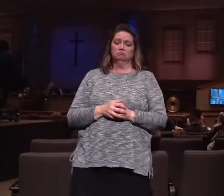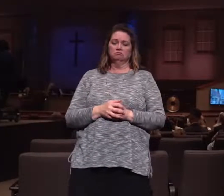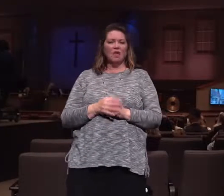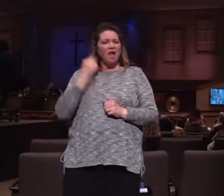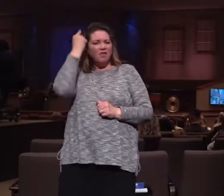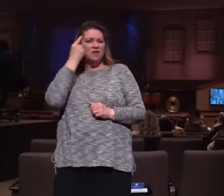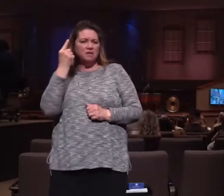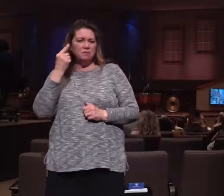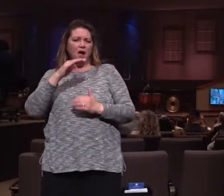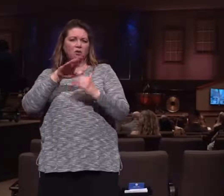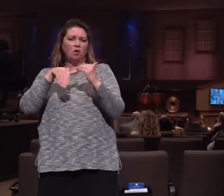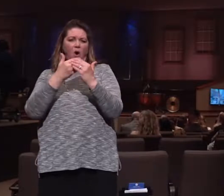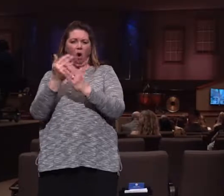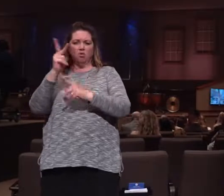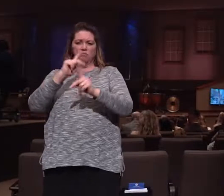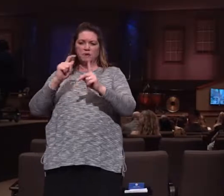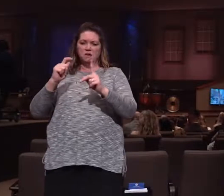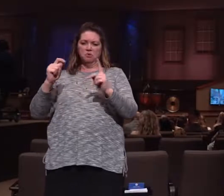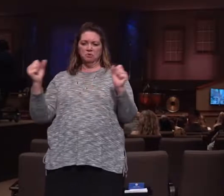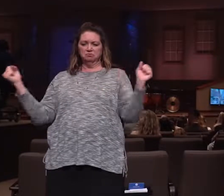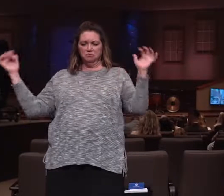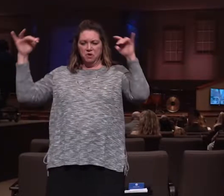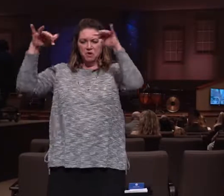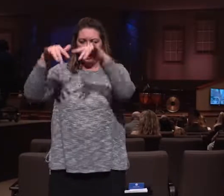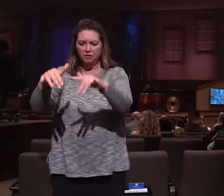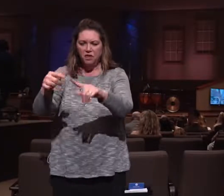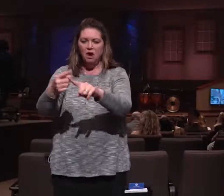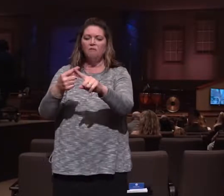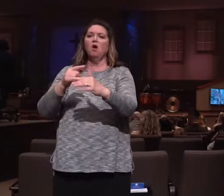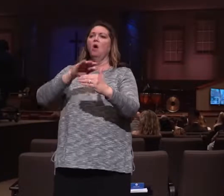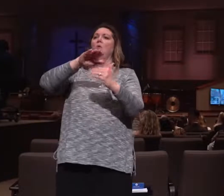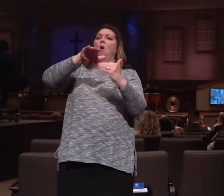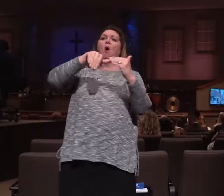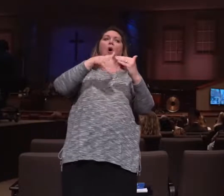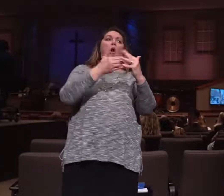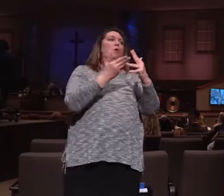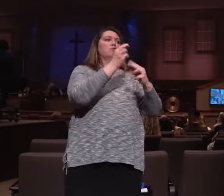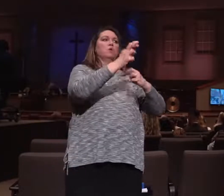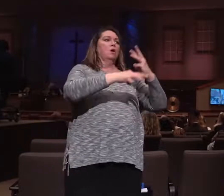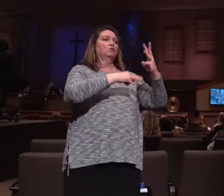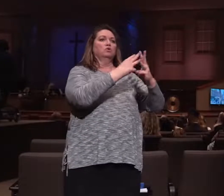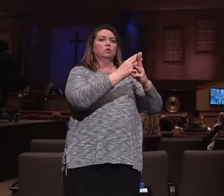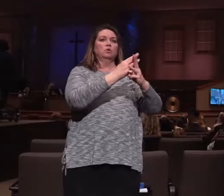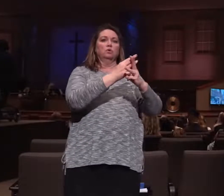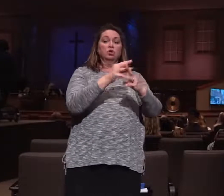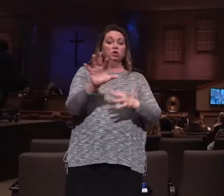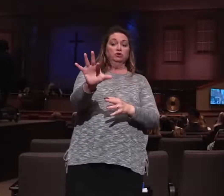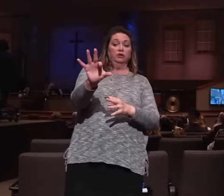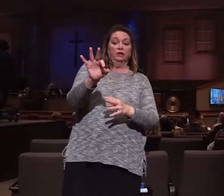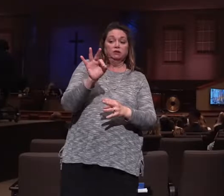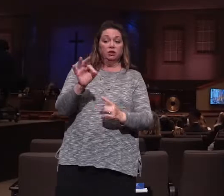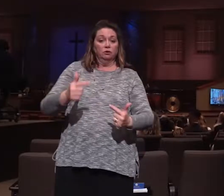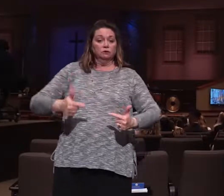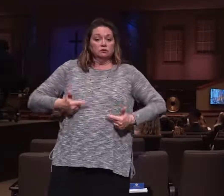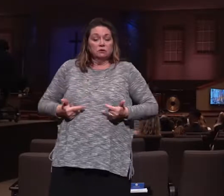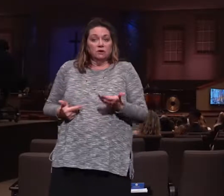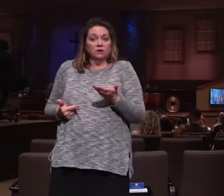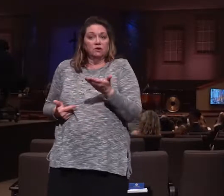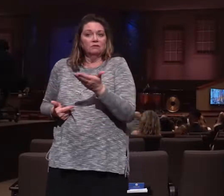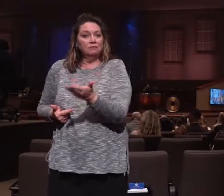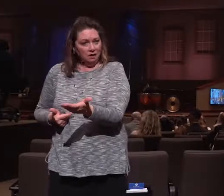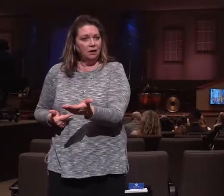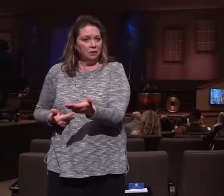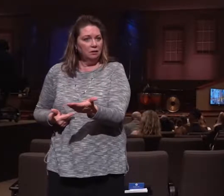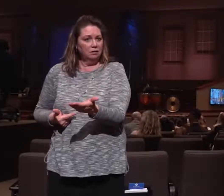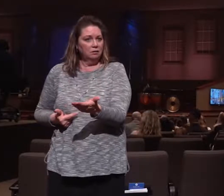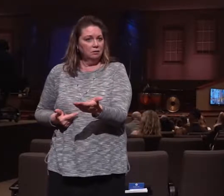immigrants from all around the world who have made the Big Smoke their home, the religious demographic of London